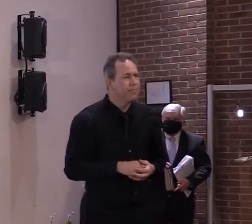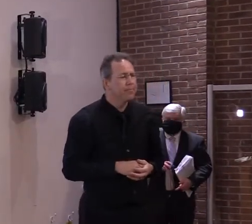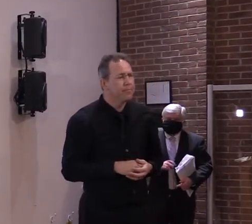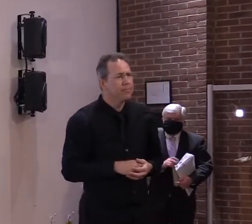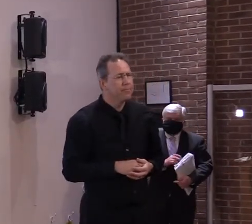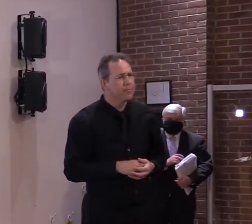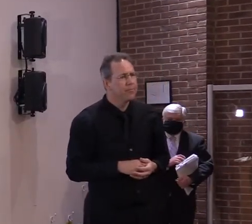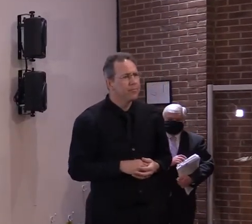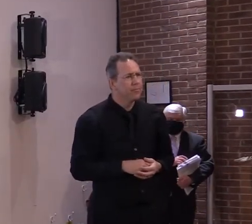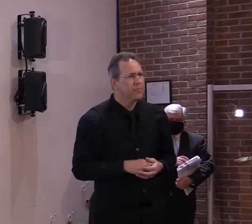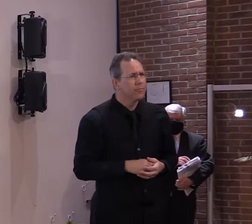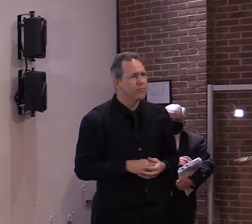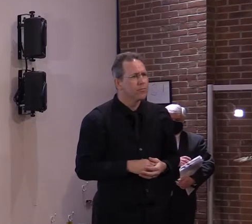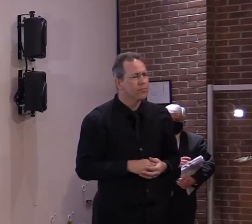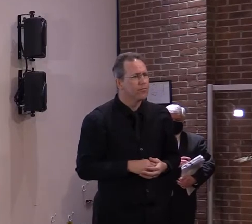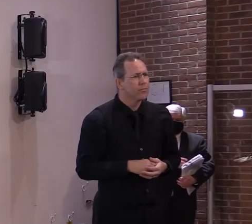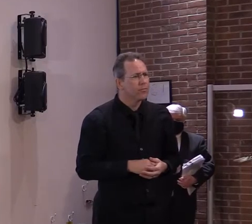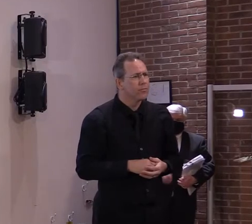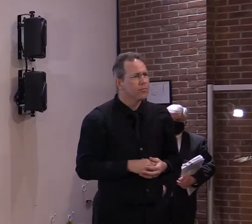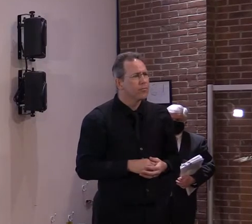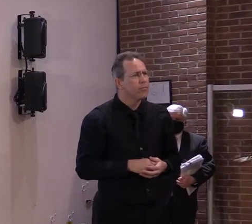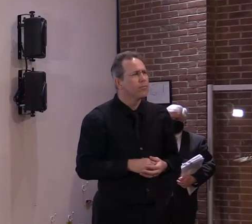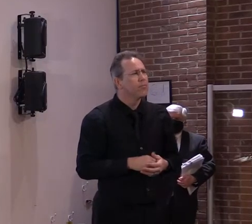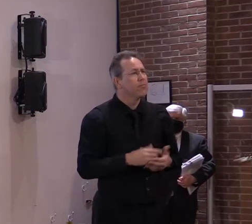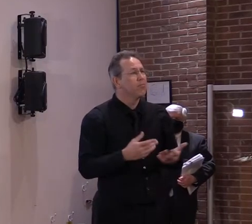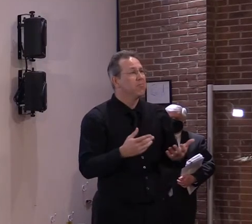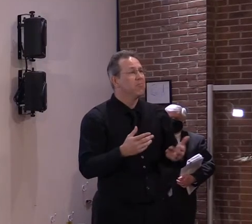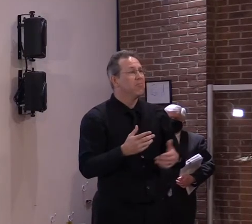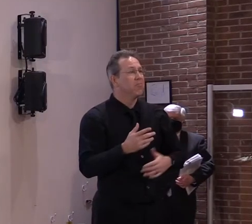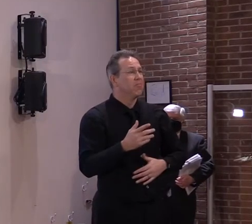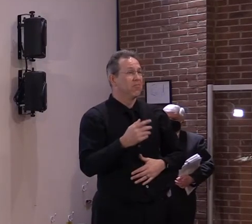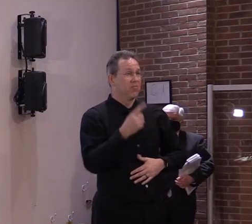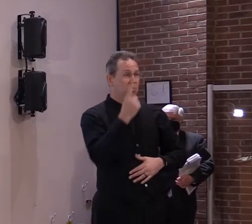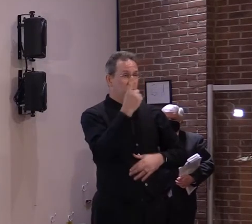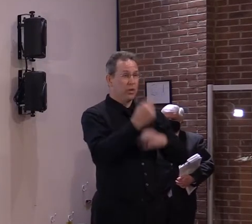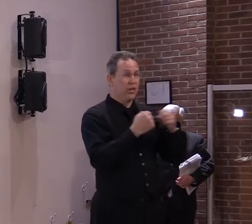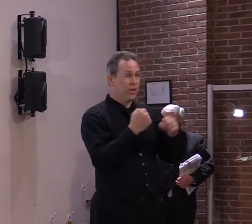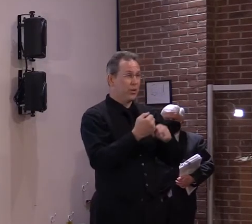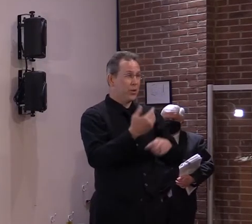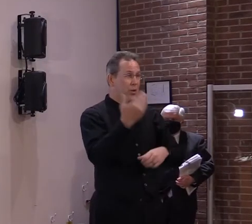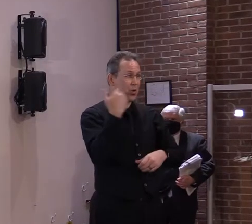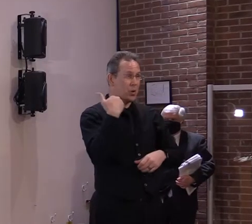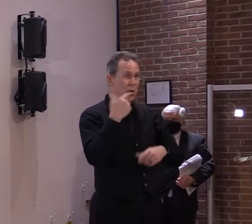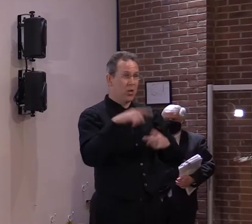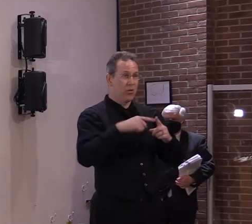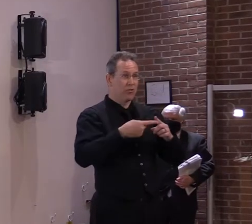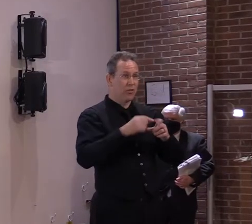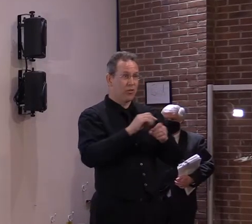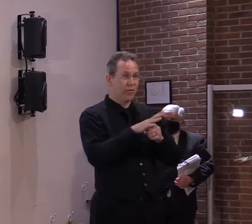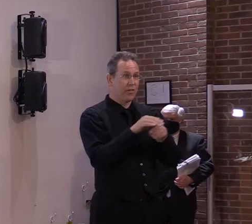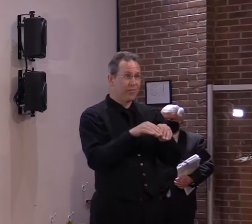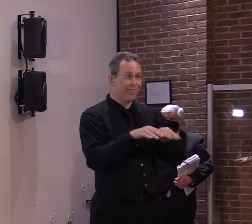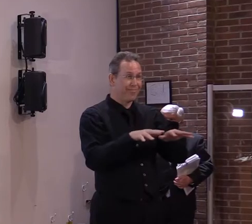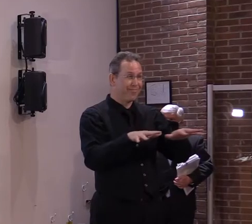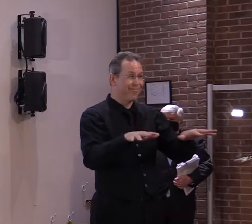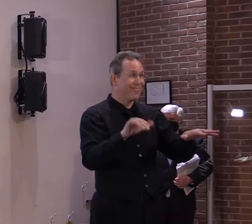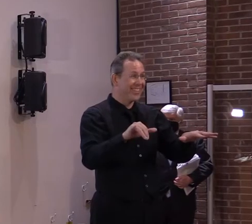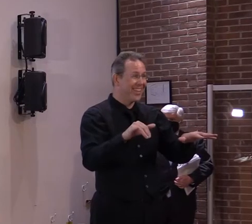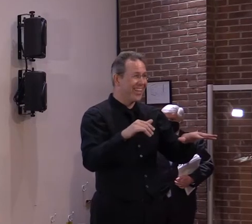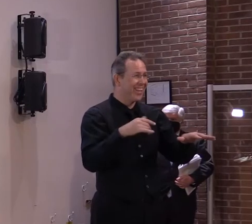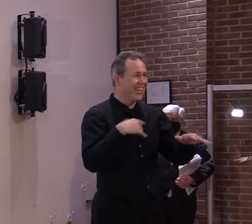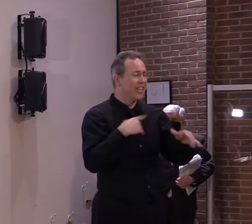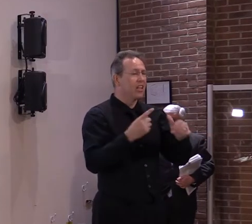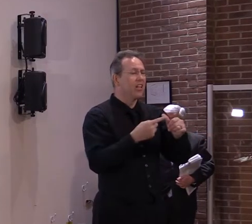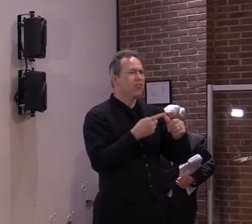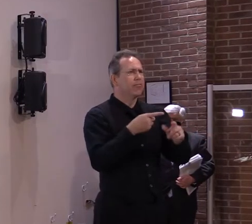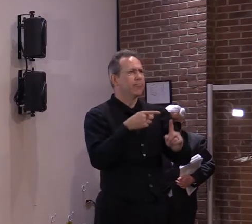So from the very beginning of the pandemic, the rate of cases in the BIPOC community